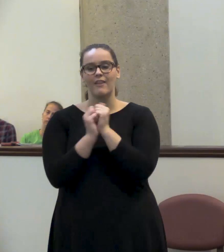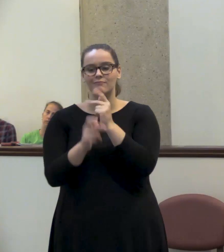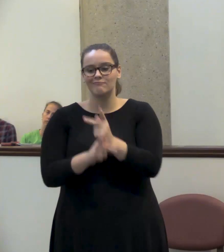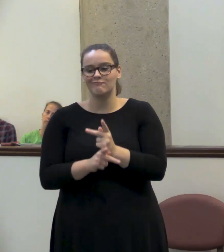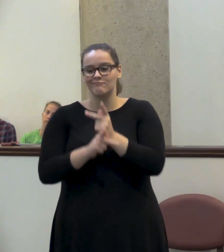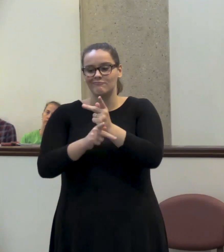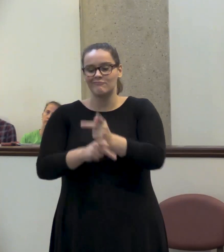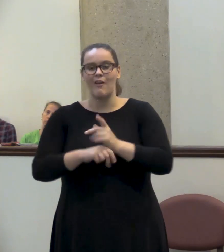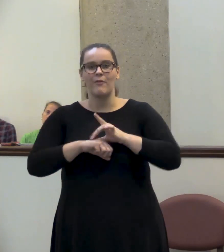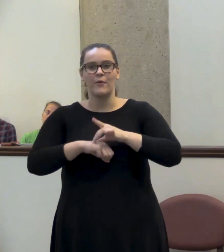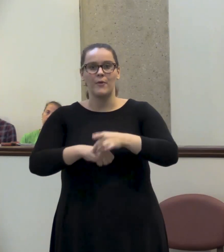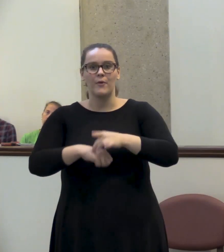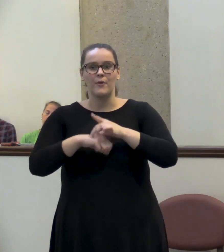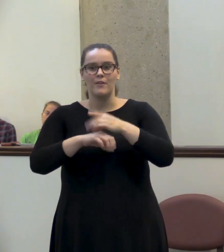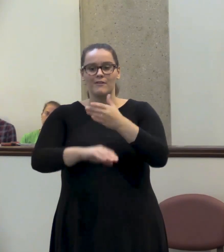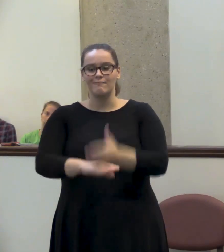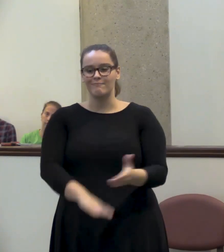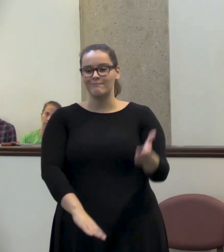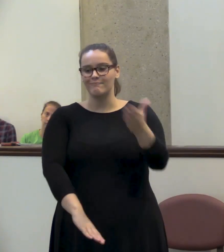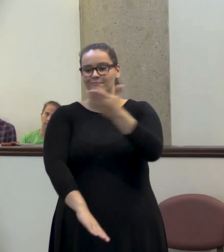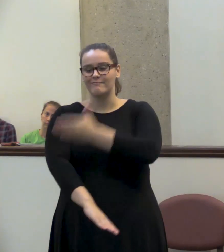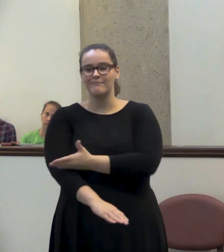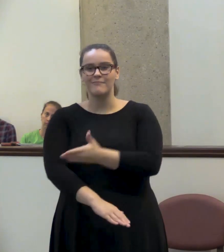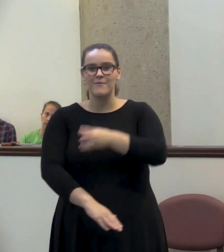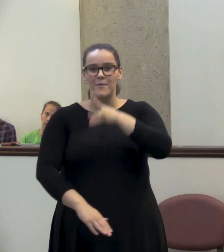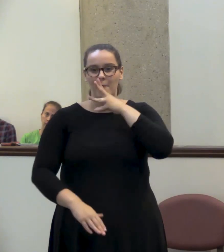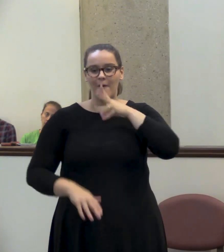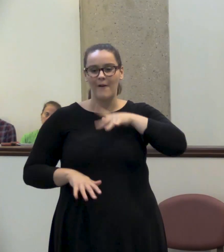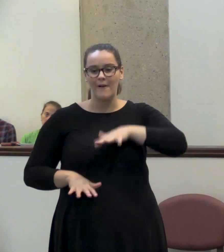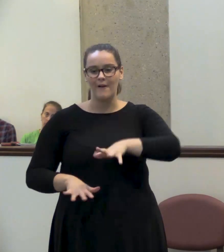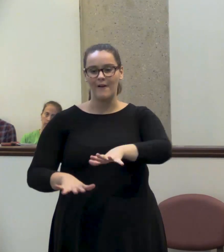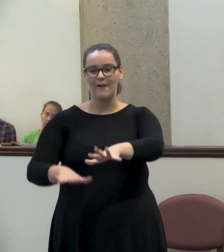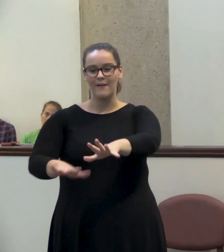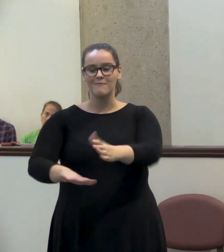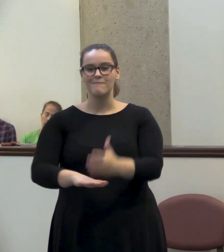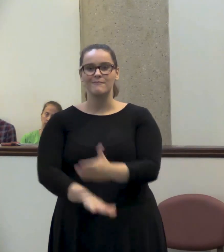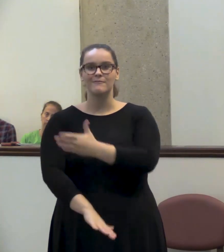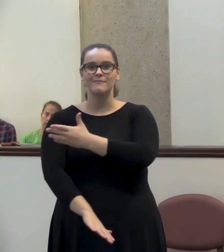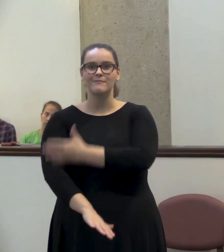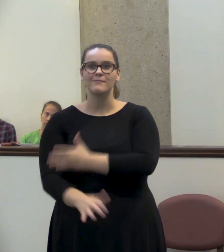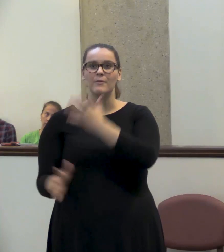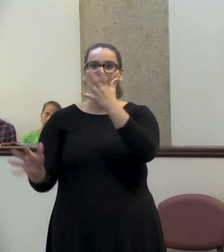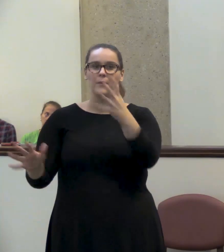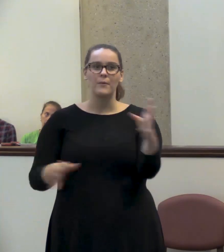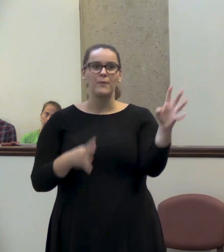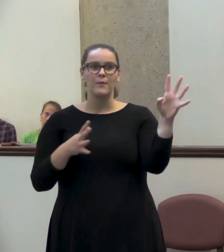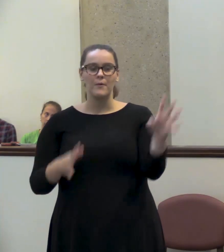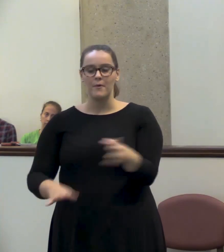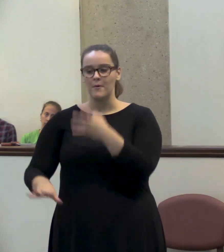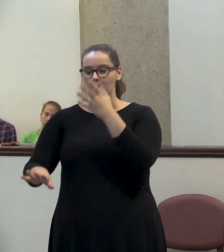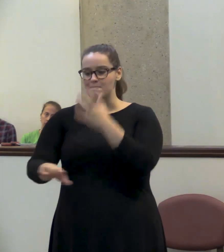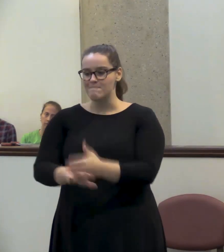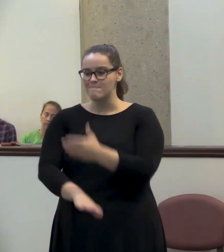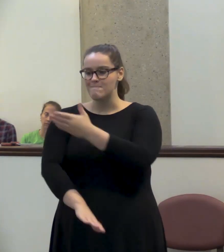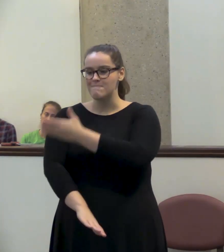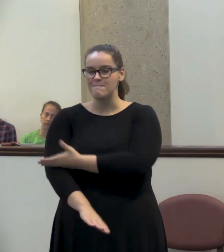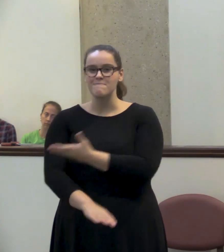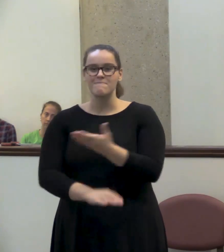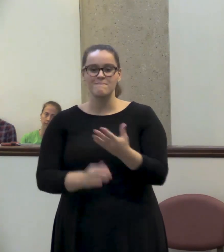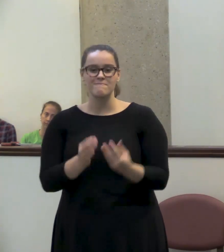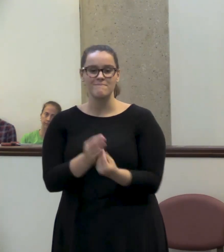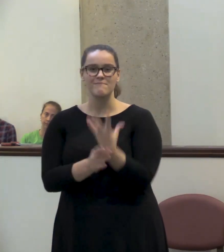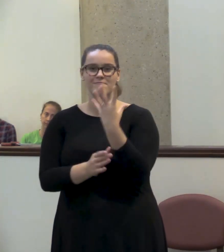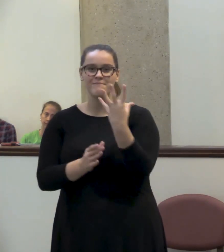earth, to restore the waters, to refresh the air, to renew the forests, to care for the